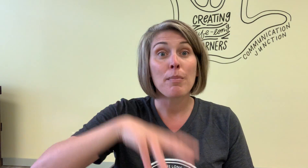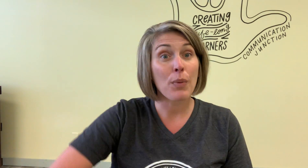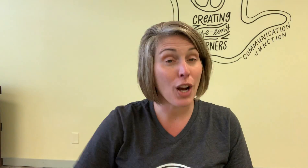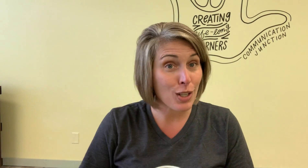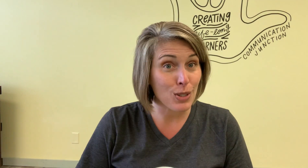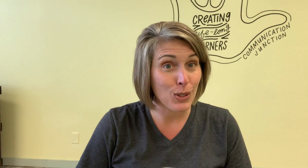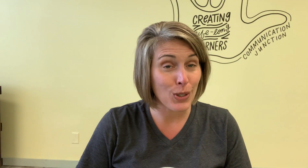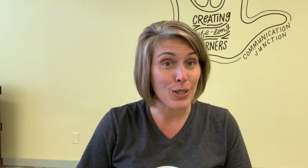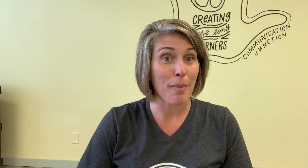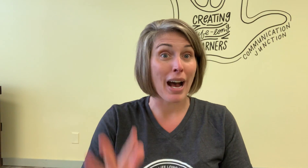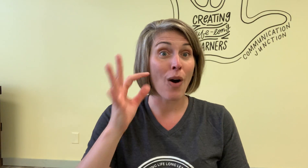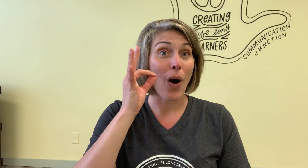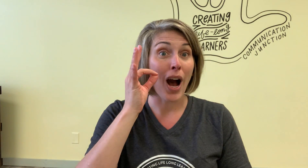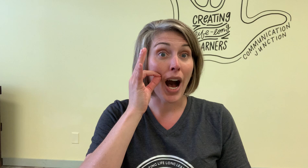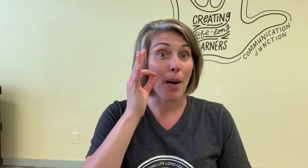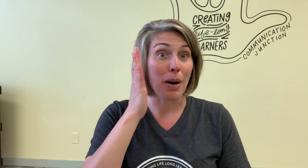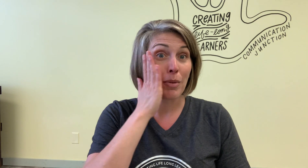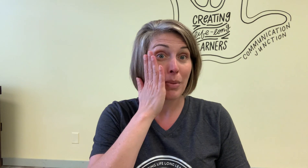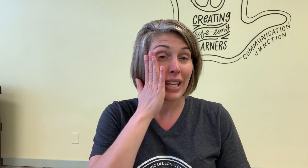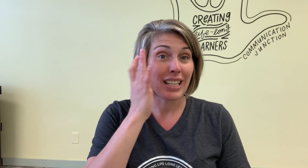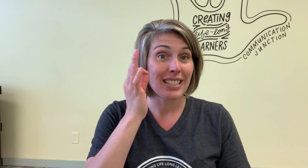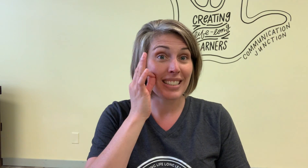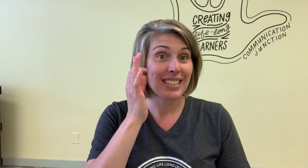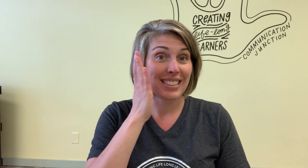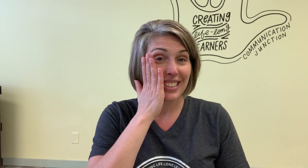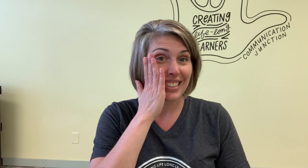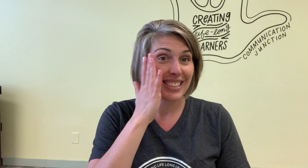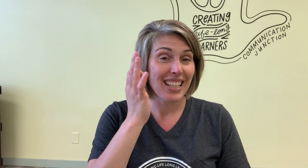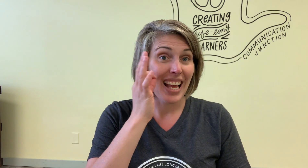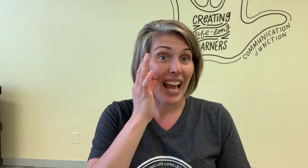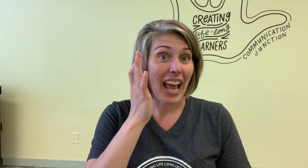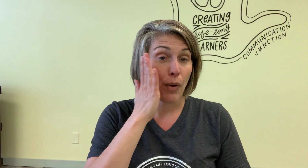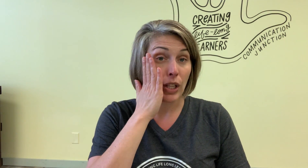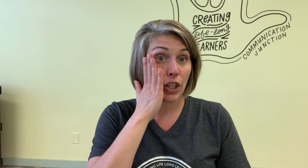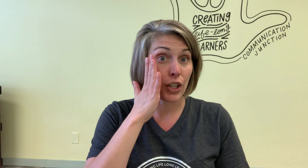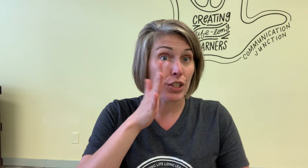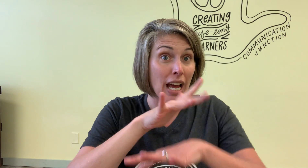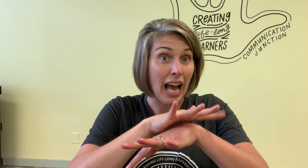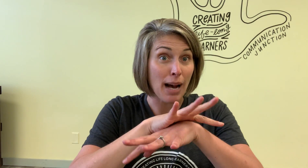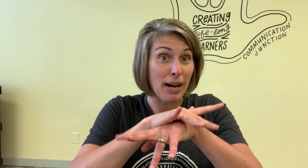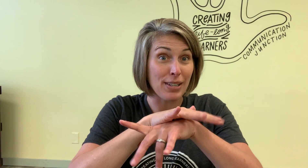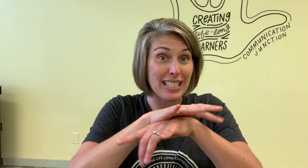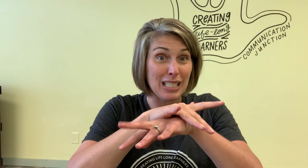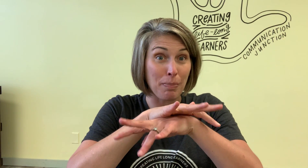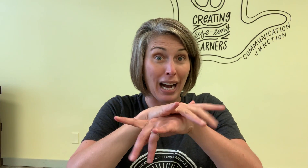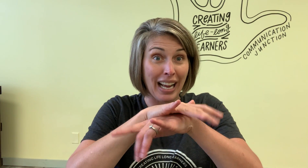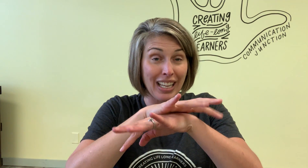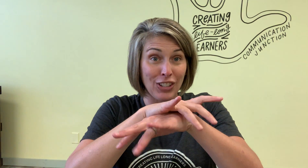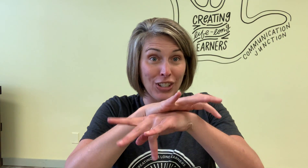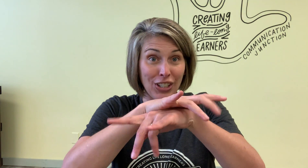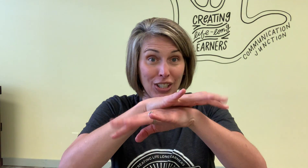we also learned about a bumblebee, and we learned about a